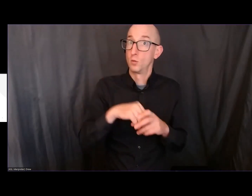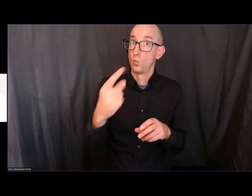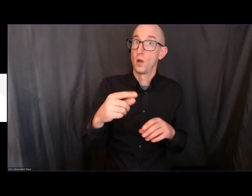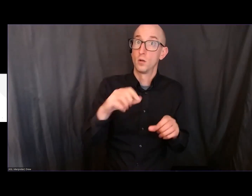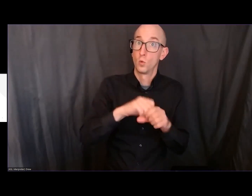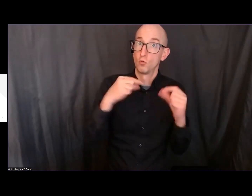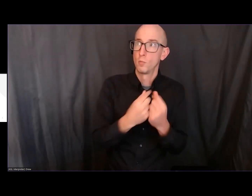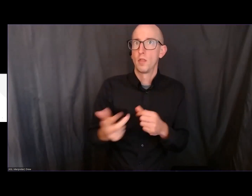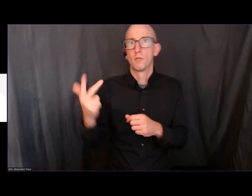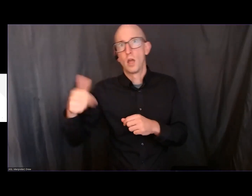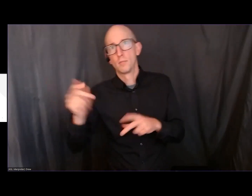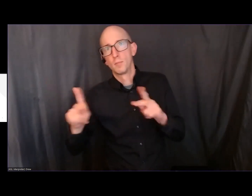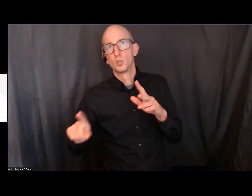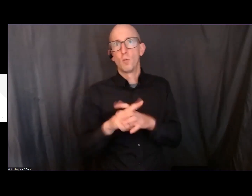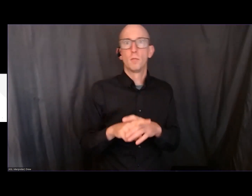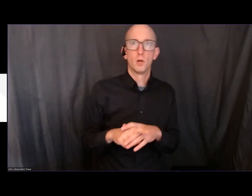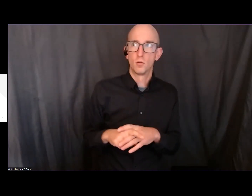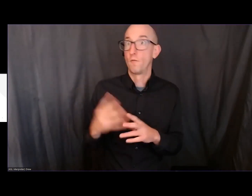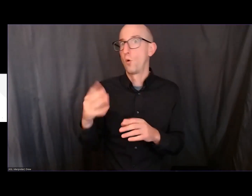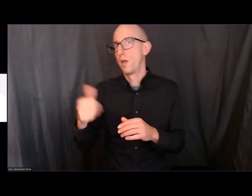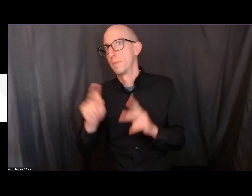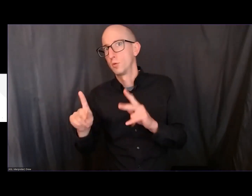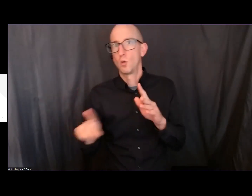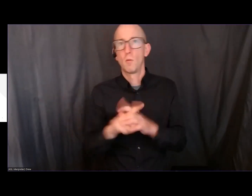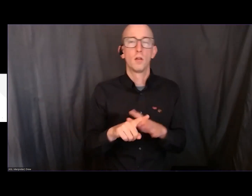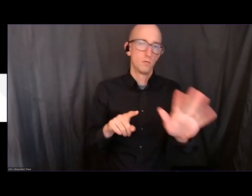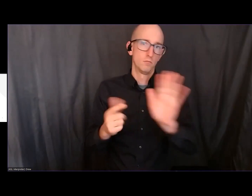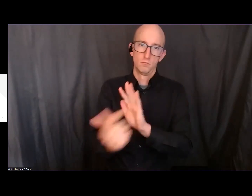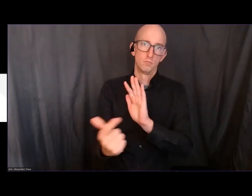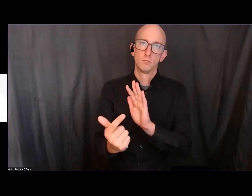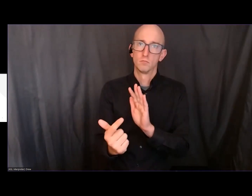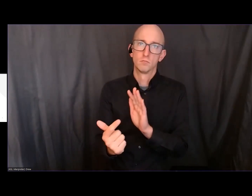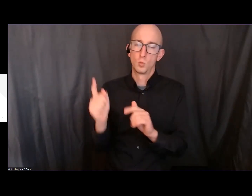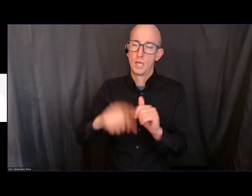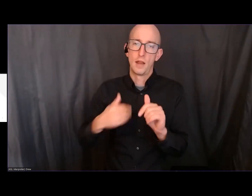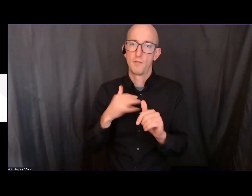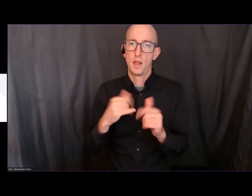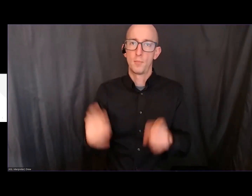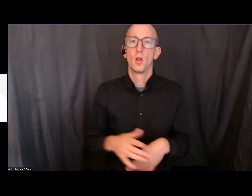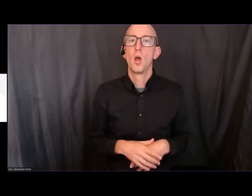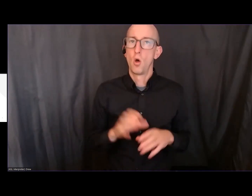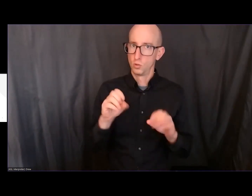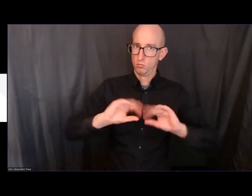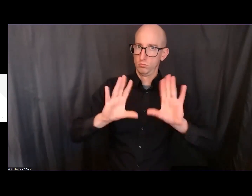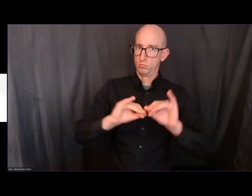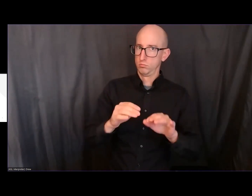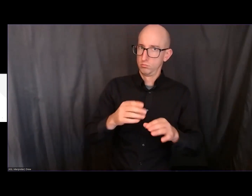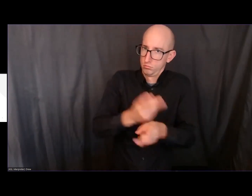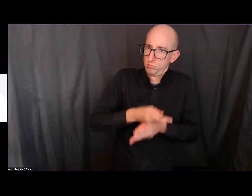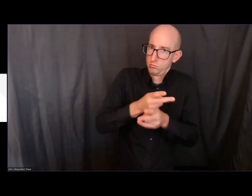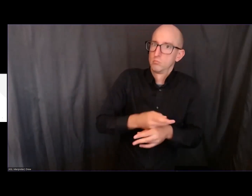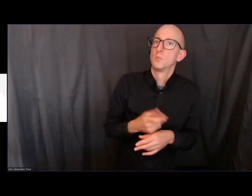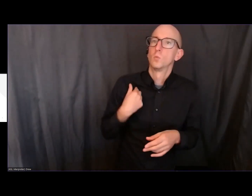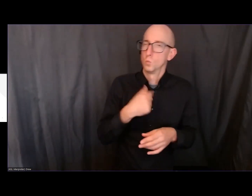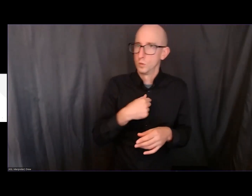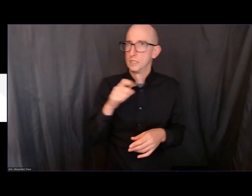show up, or 4 other people show up, we can't have that happen. So just want to make sure that we are being as transparent